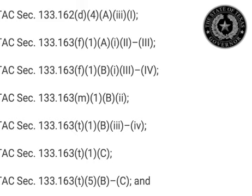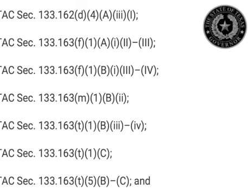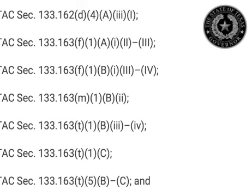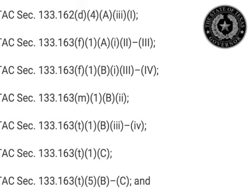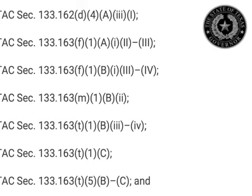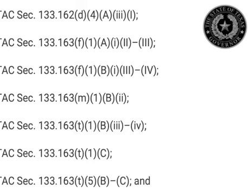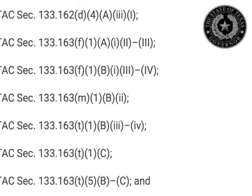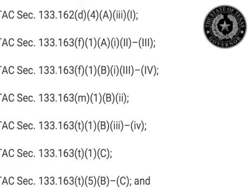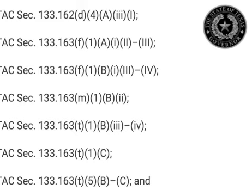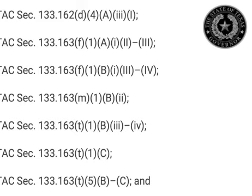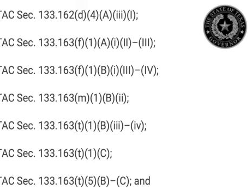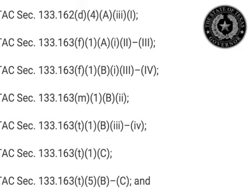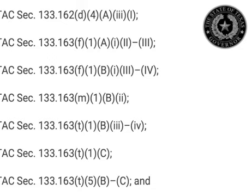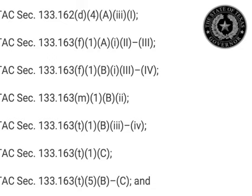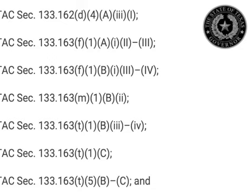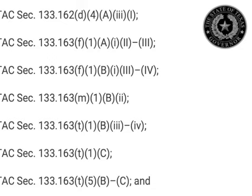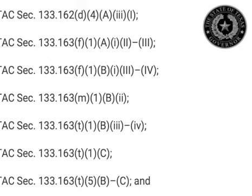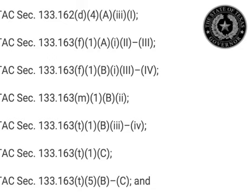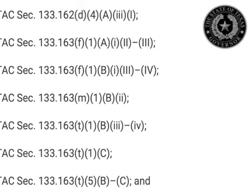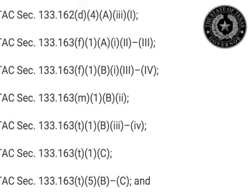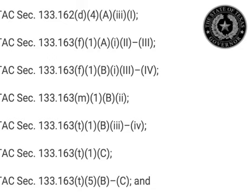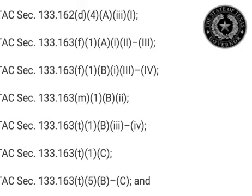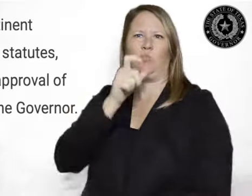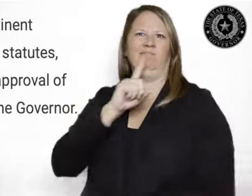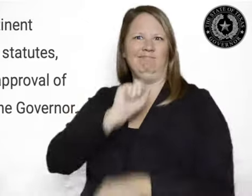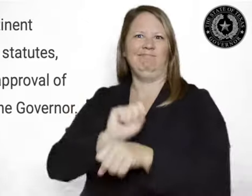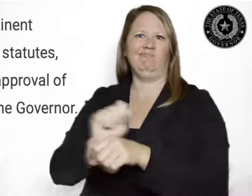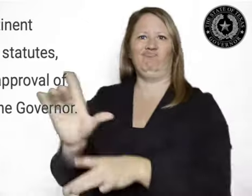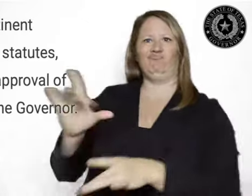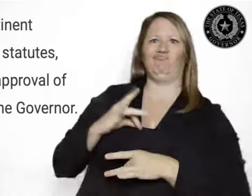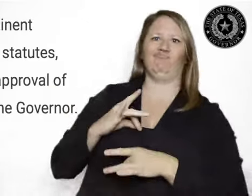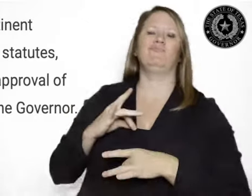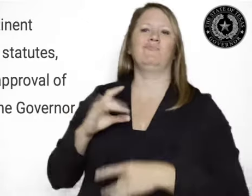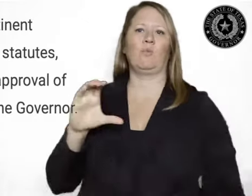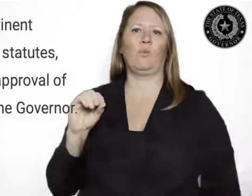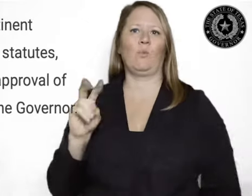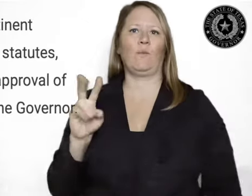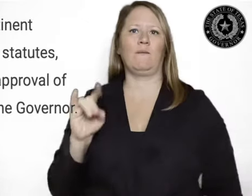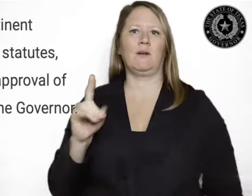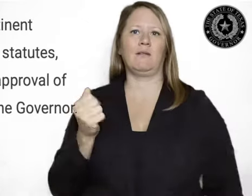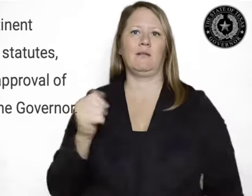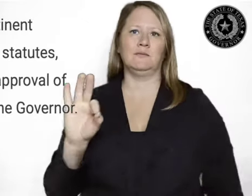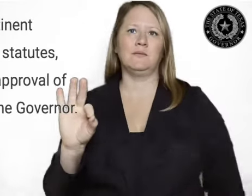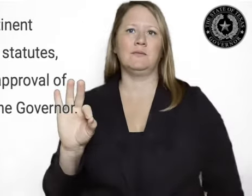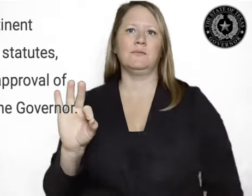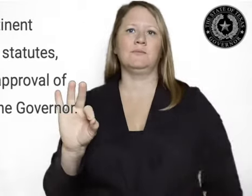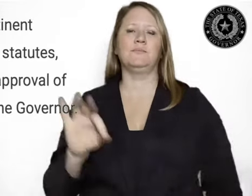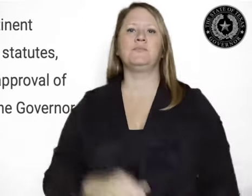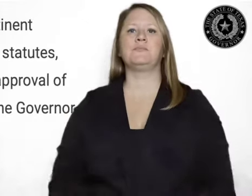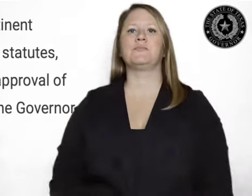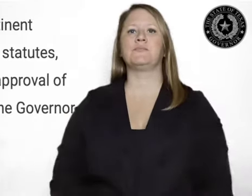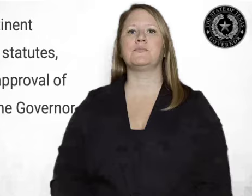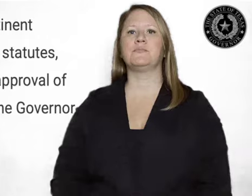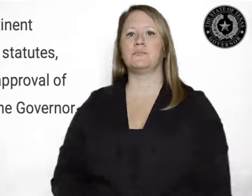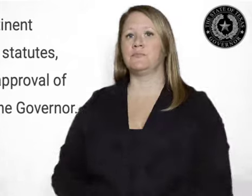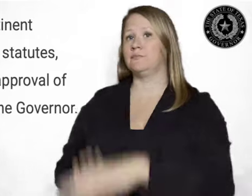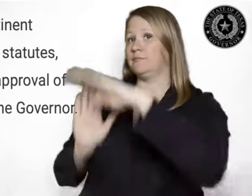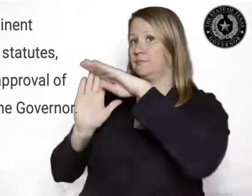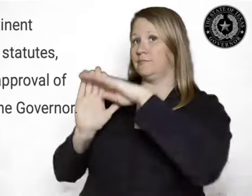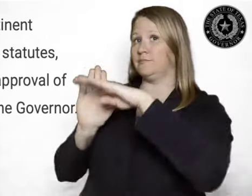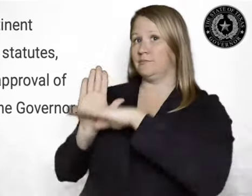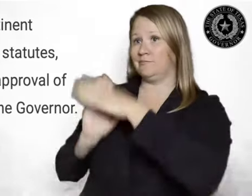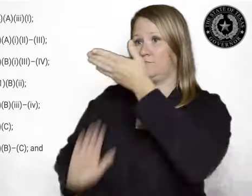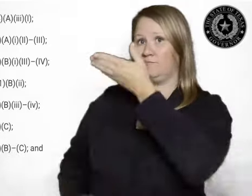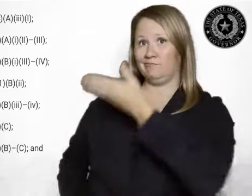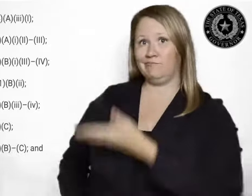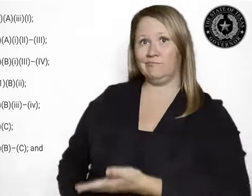133.163 T5 B through C, and any other pertinent regulations or statutes upon written